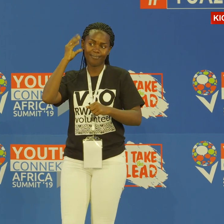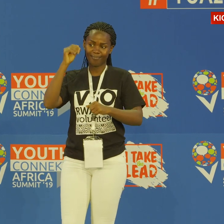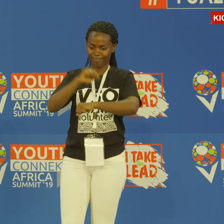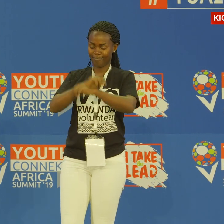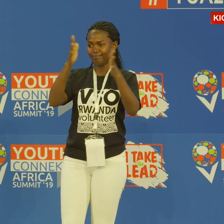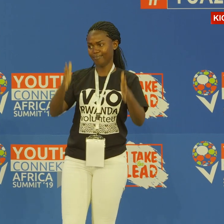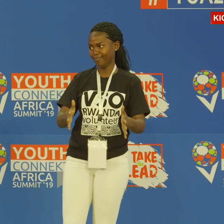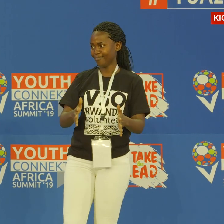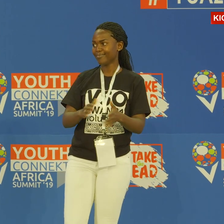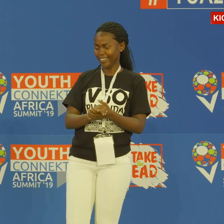hearing children.